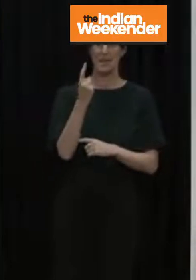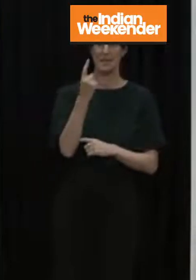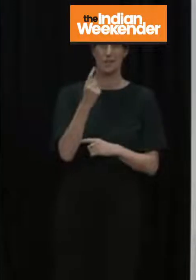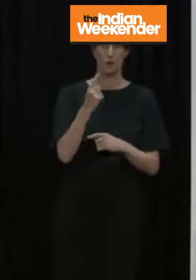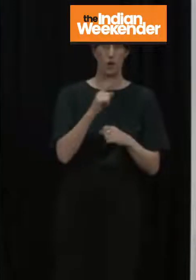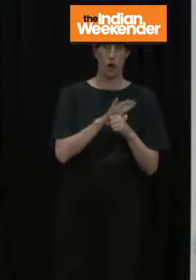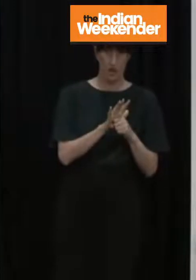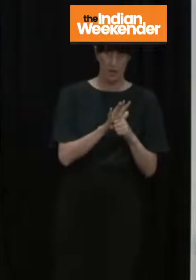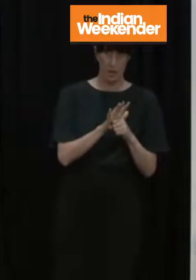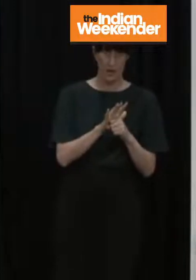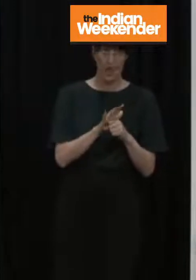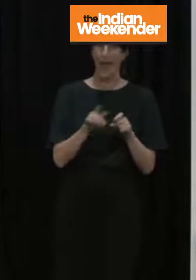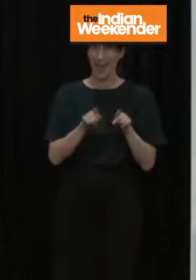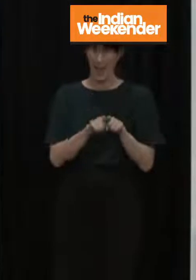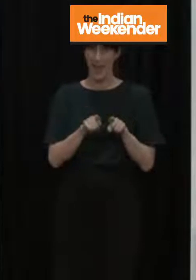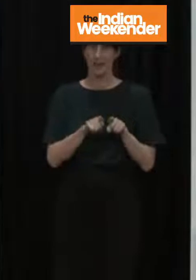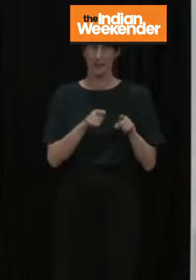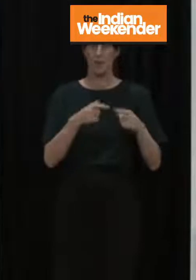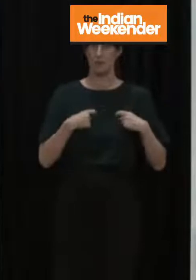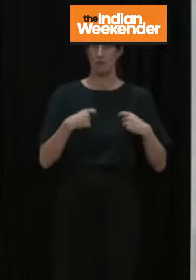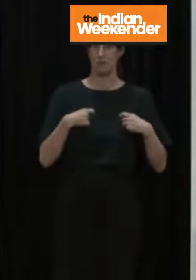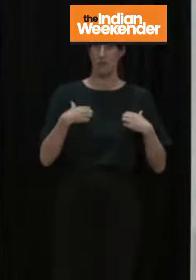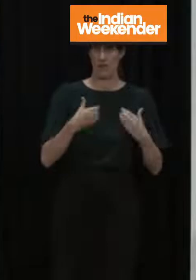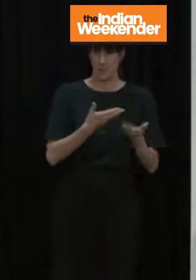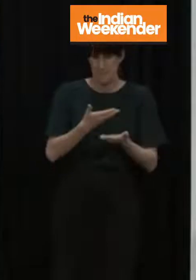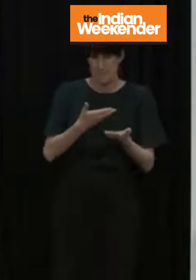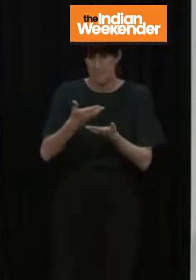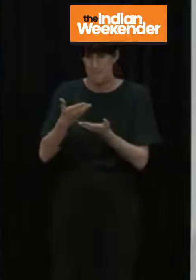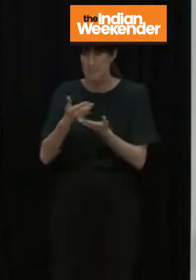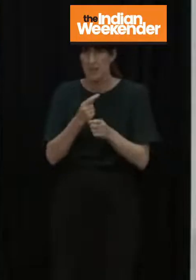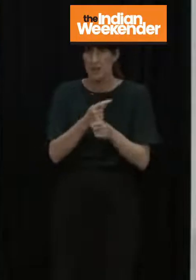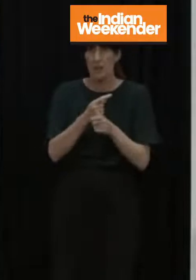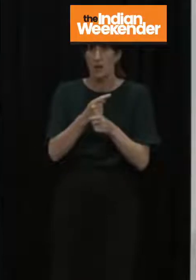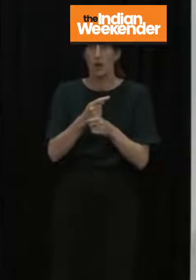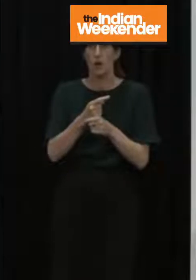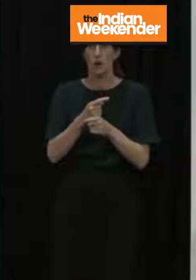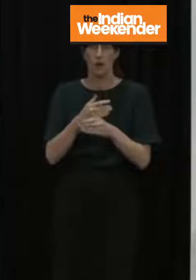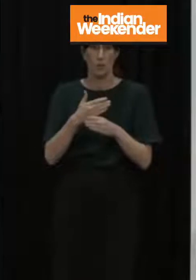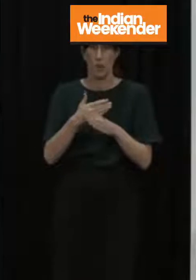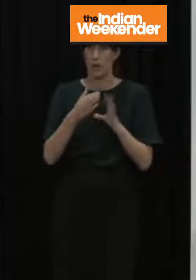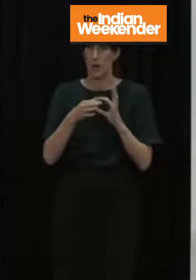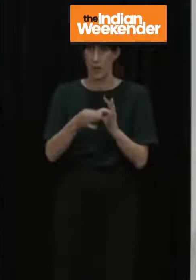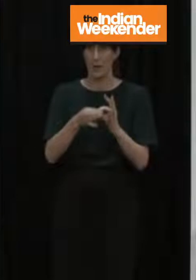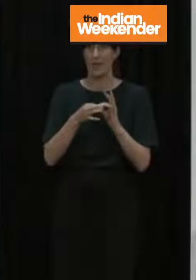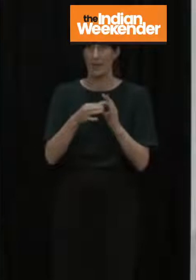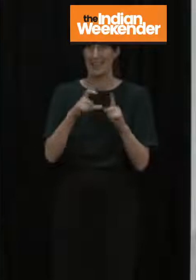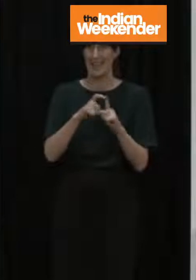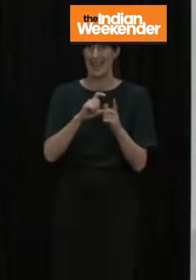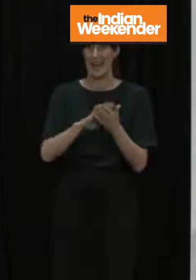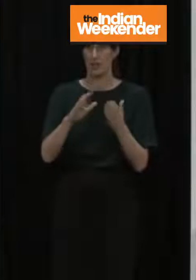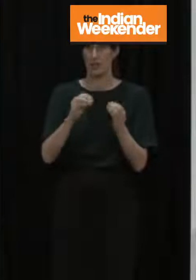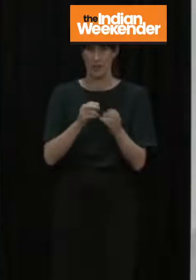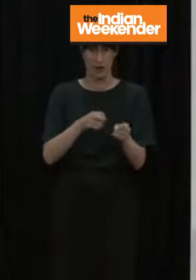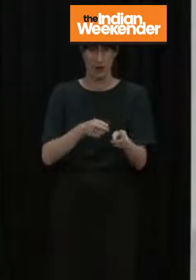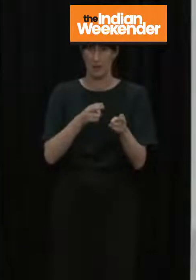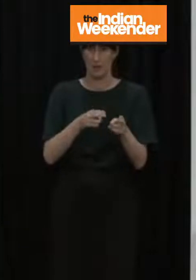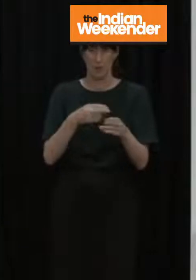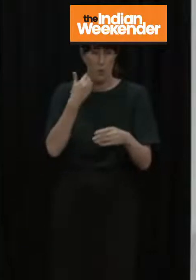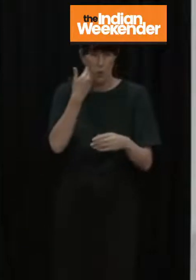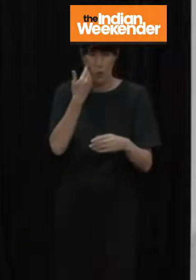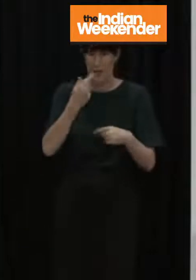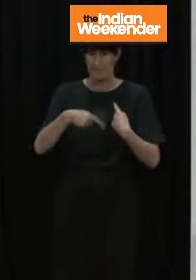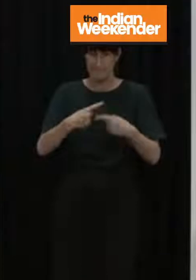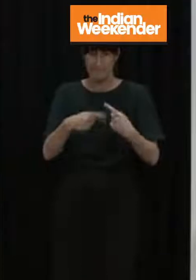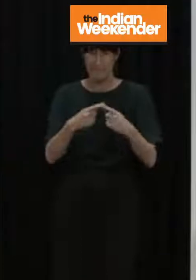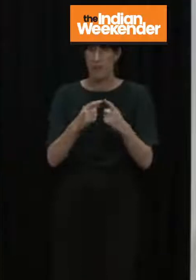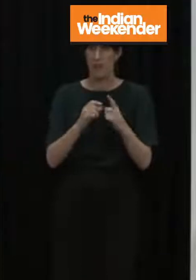and indeed the Ministry of Health has had with DHBs, they have been in a period of continuous development, improvement and